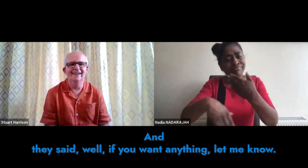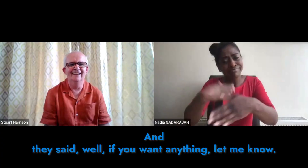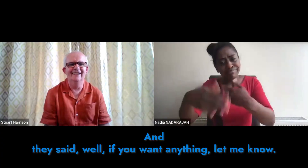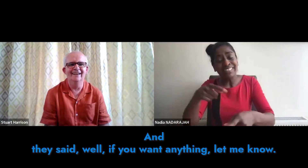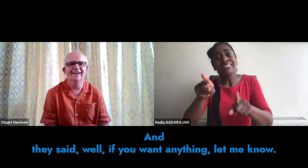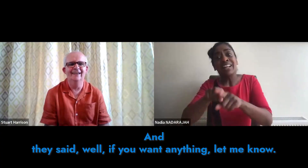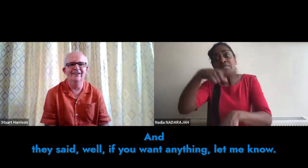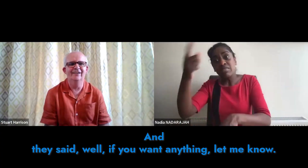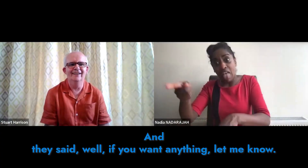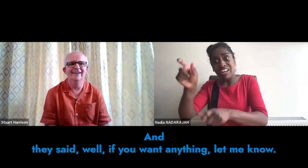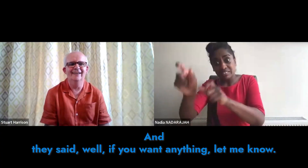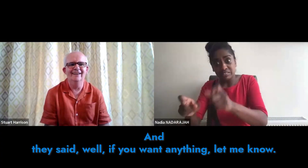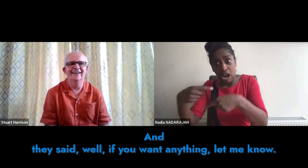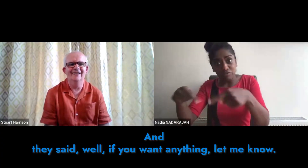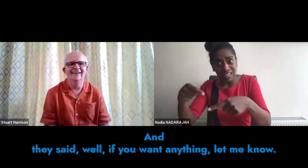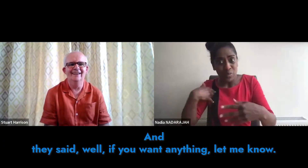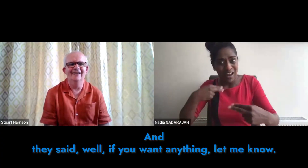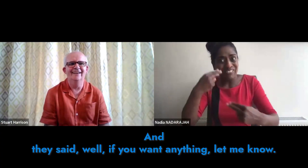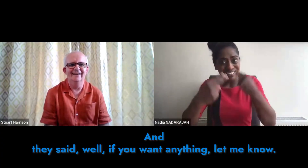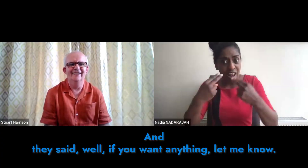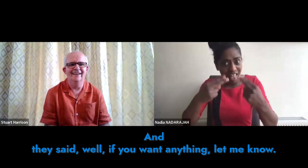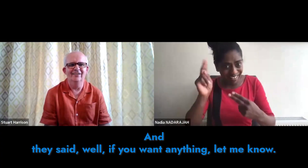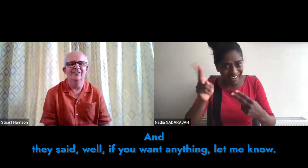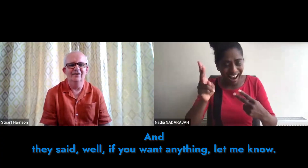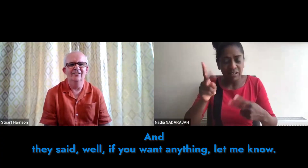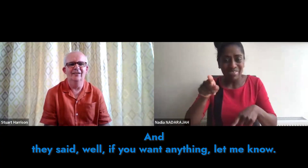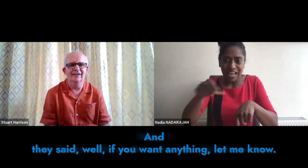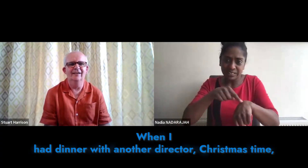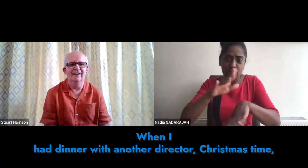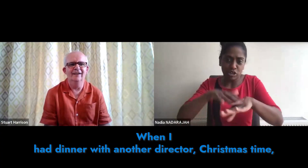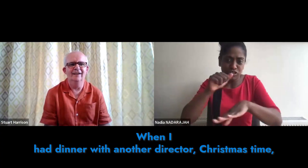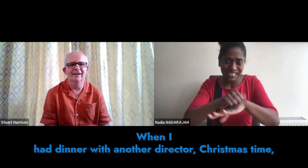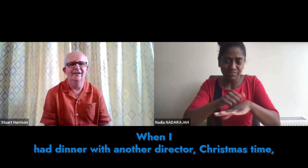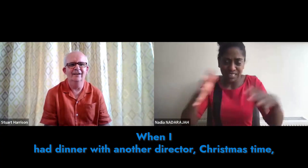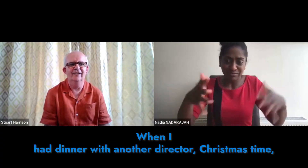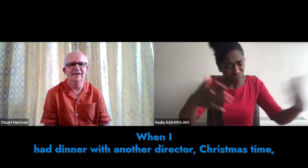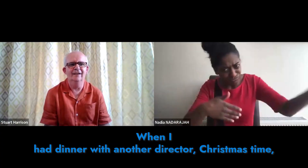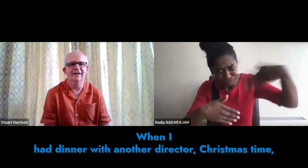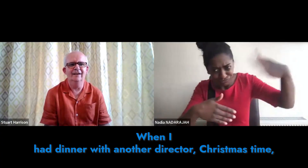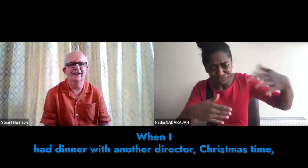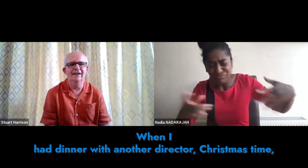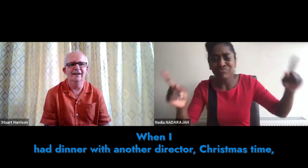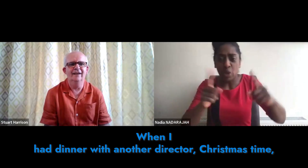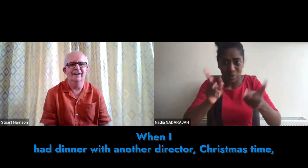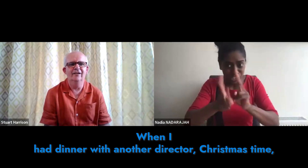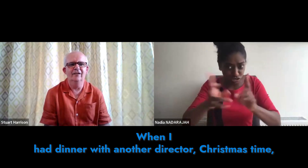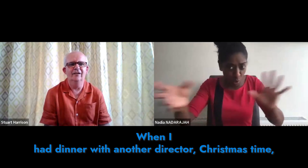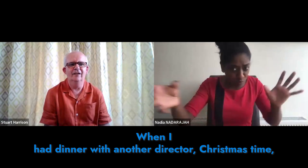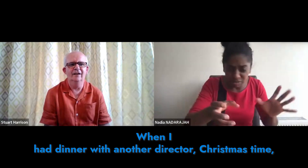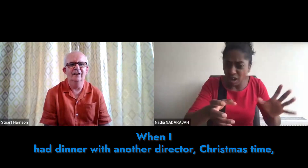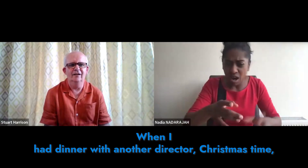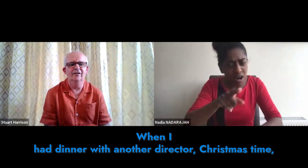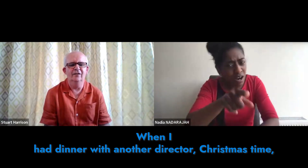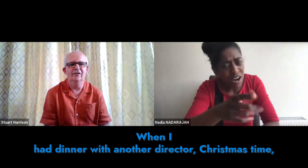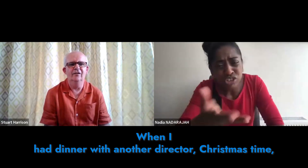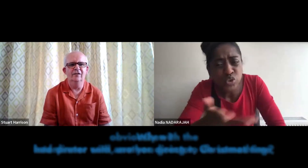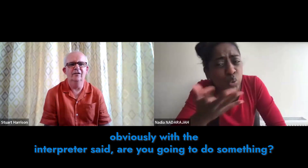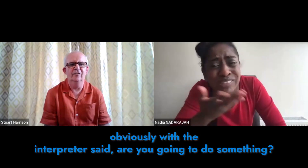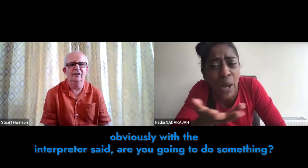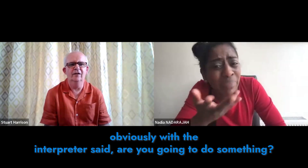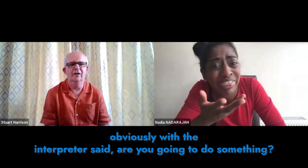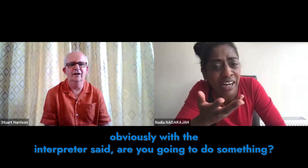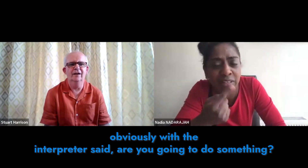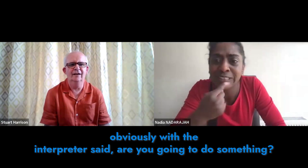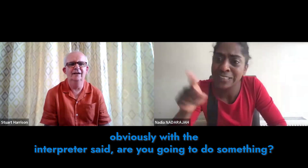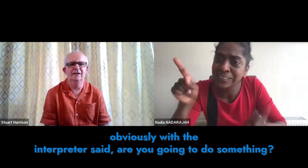how? And they said, well, if you want anything, let me know. When I had dinner with another director Christmas time,